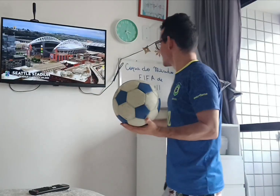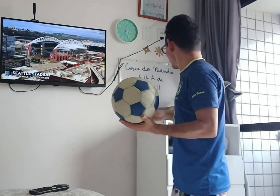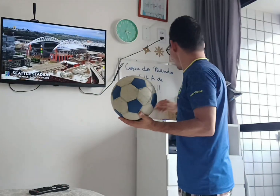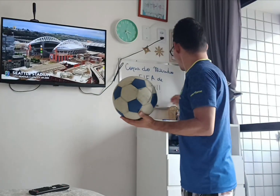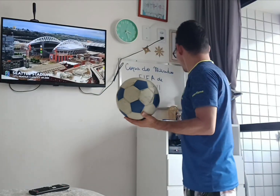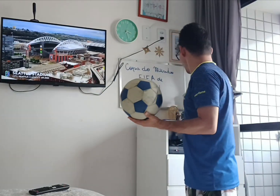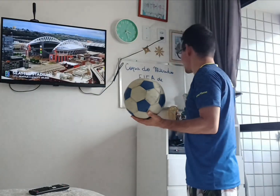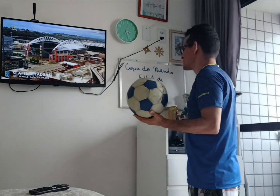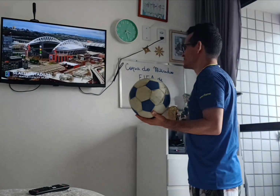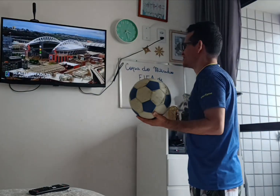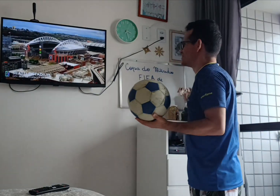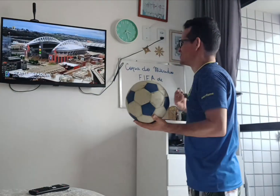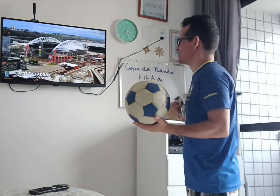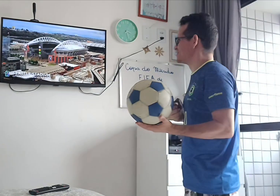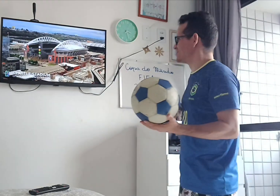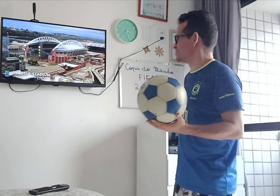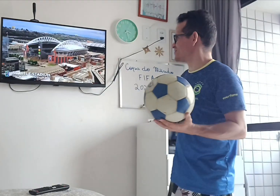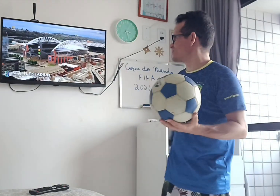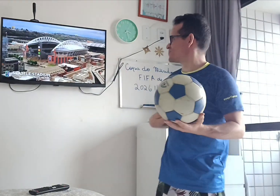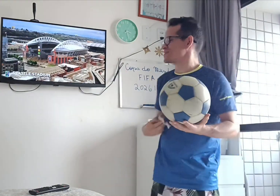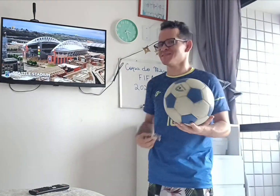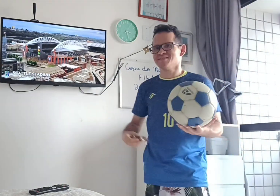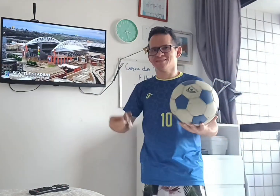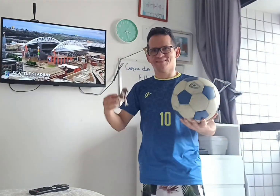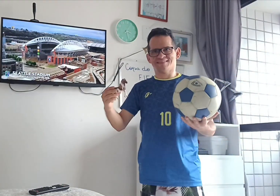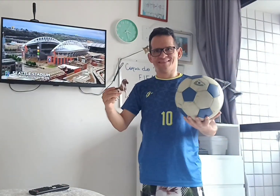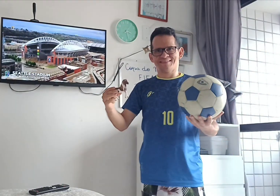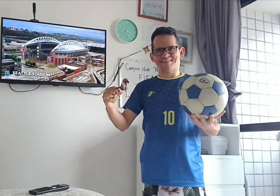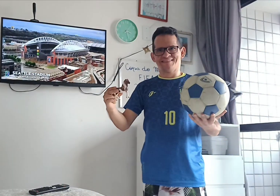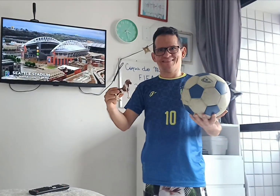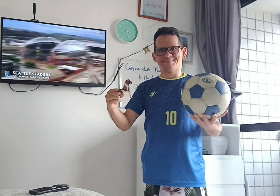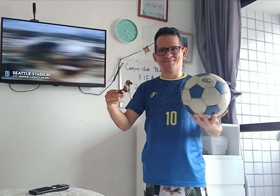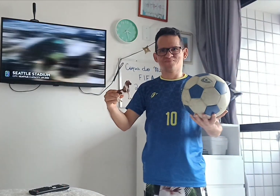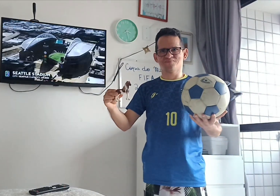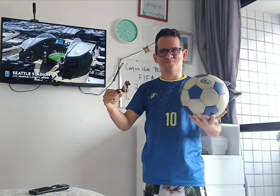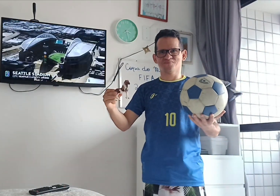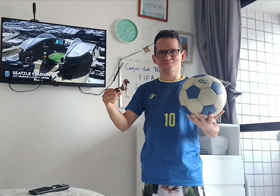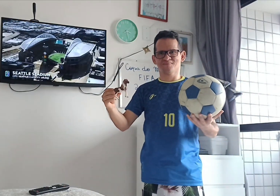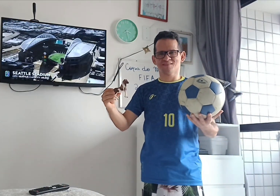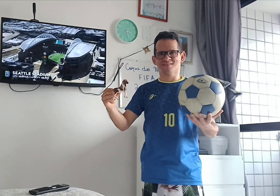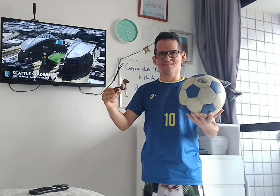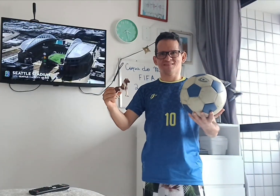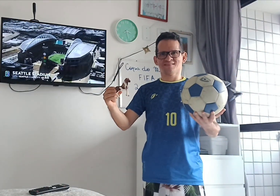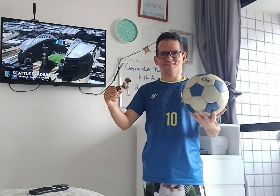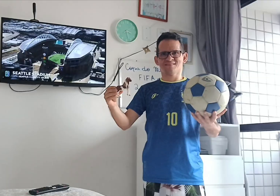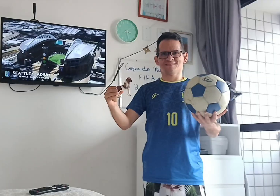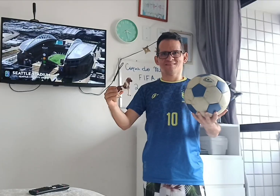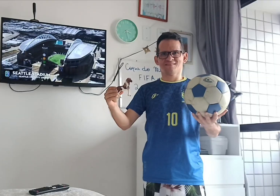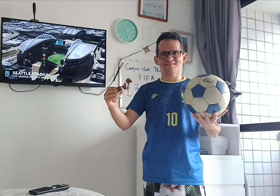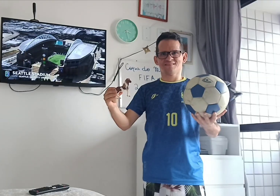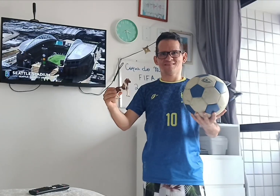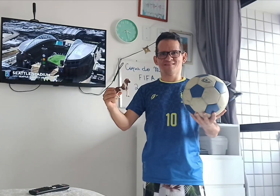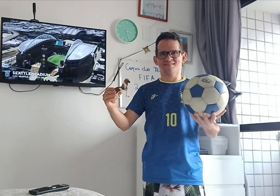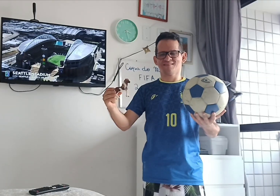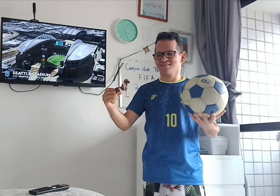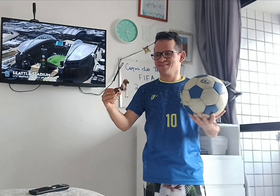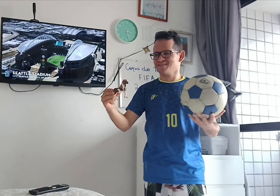in the SoDo district, stands Seattle Stadium, one of the most atmospheric venues of the World Cup, with its open north end looking onto